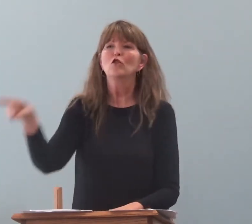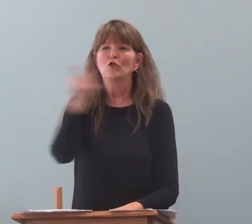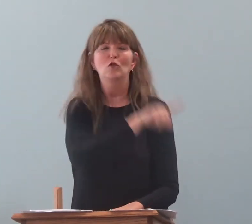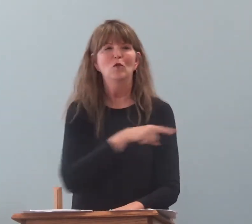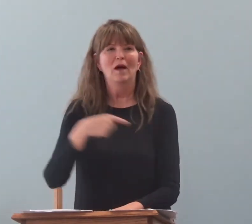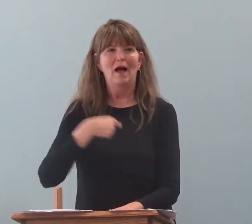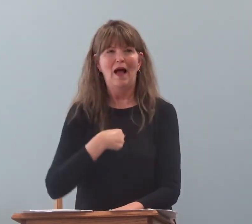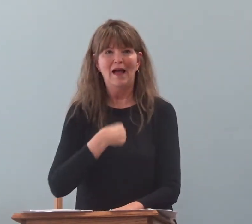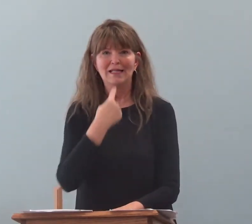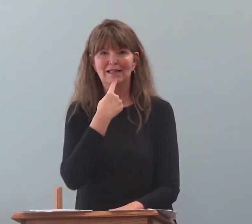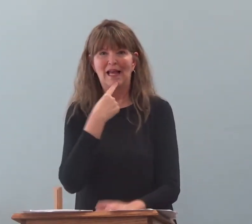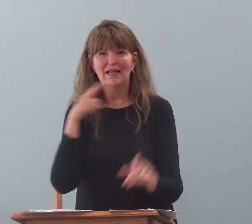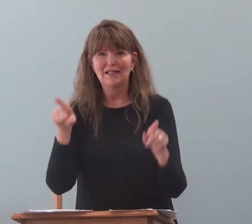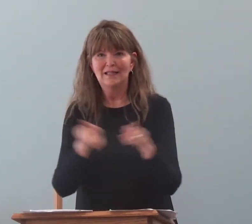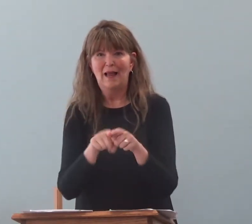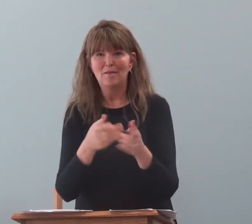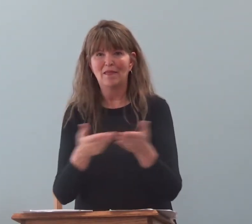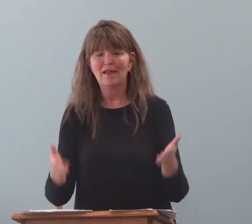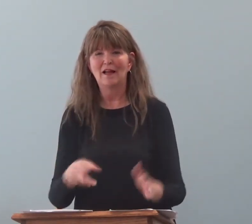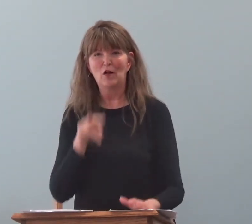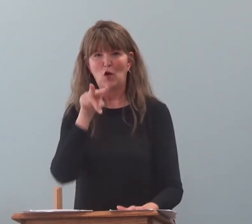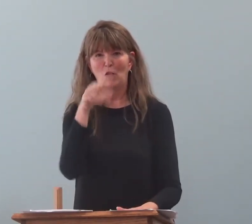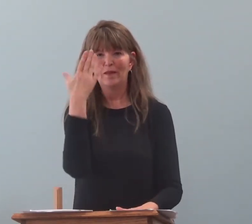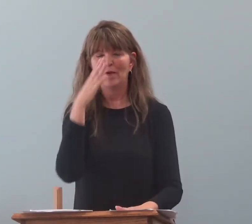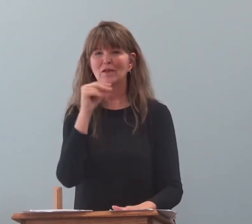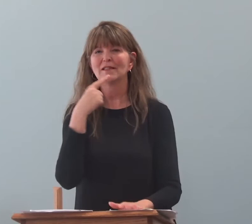So imagine what would happen if you and I